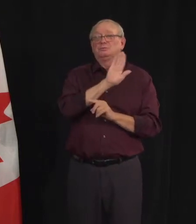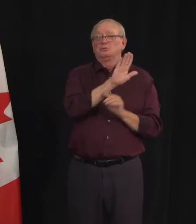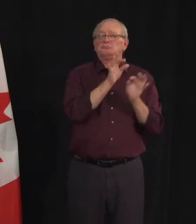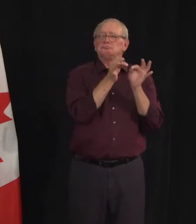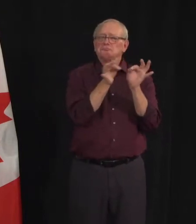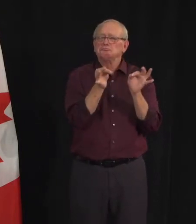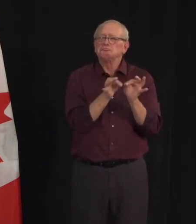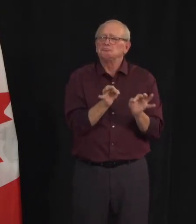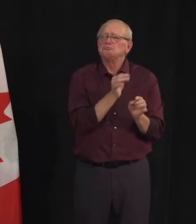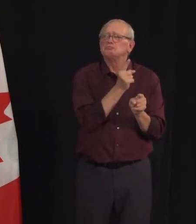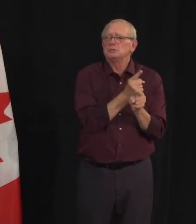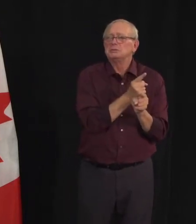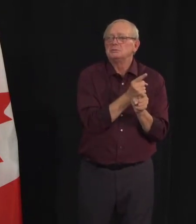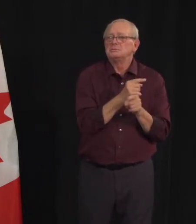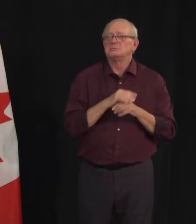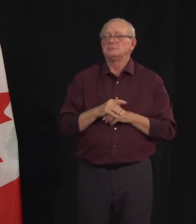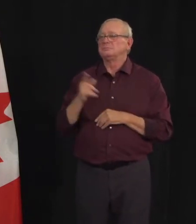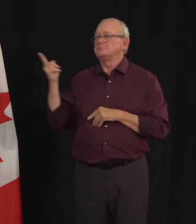Operator, please put through the next question.